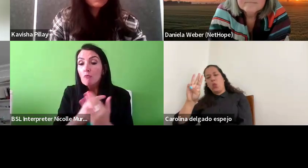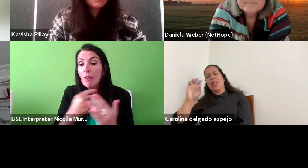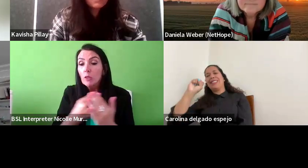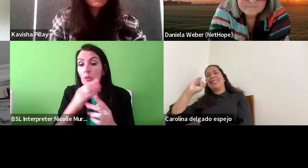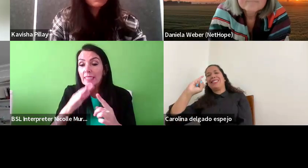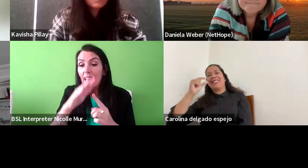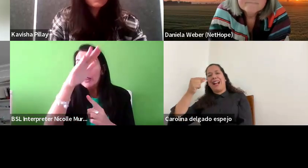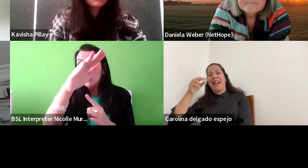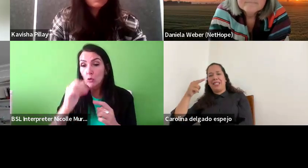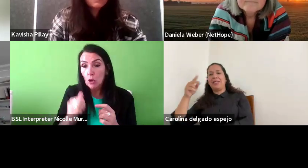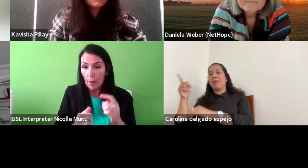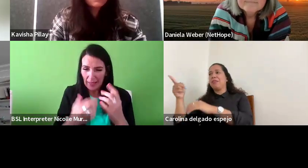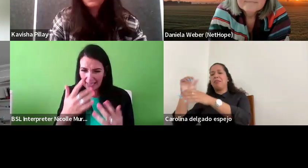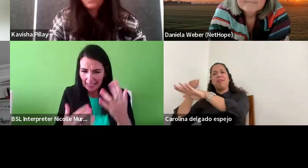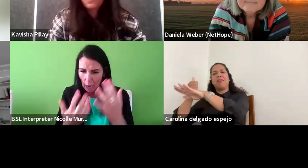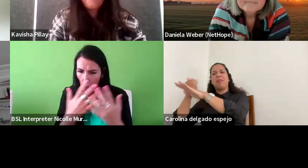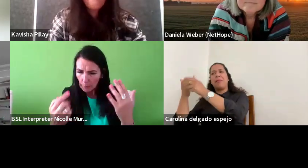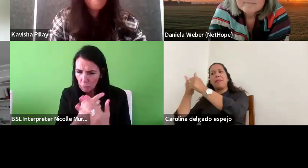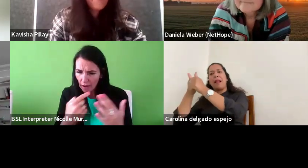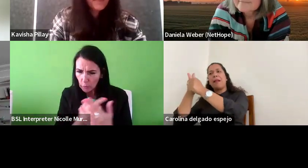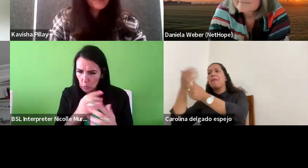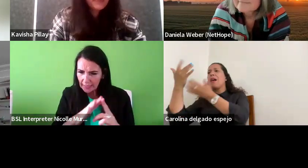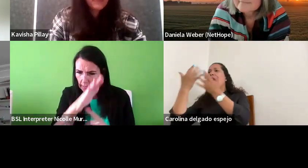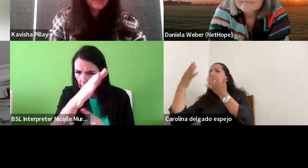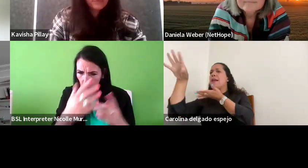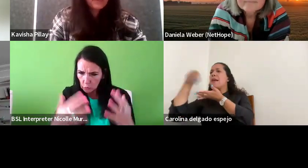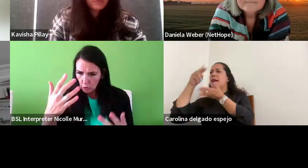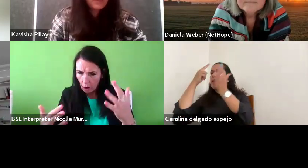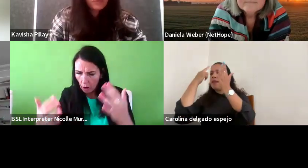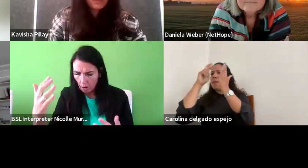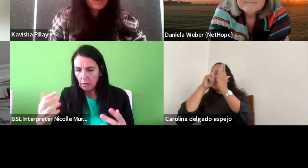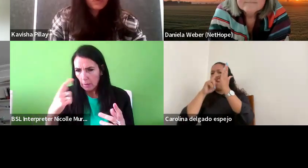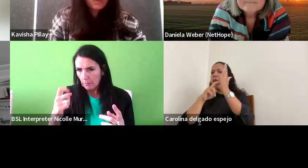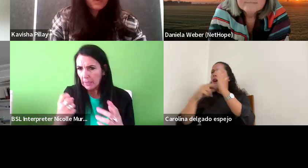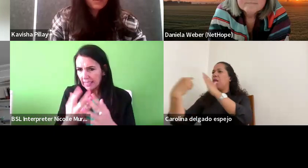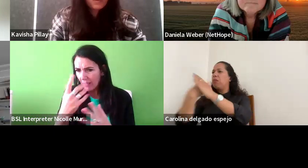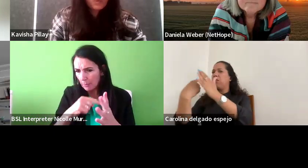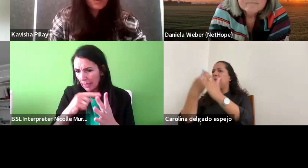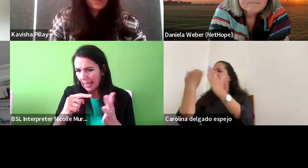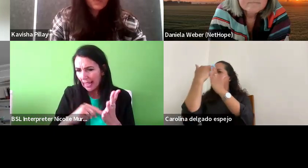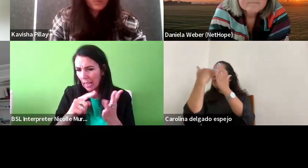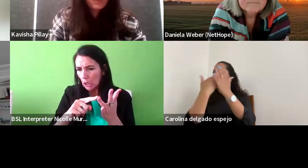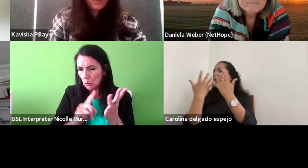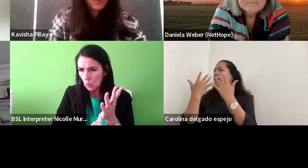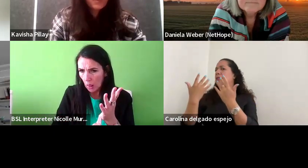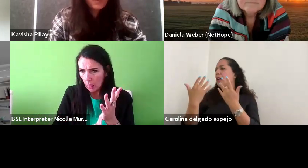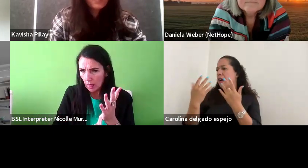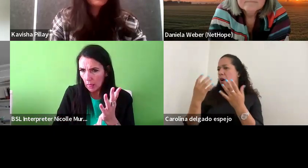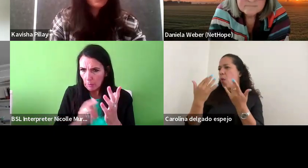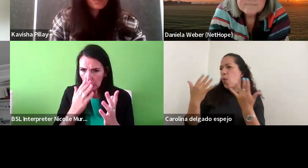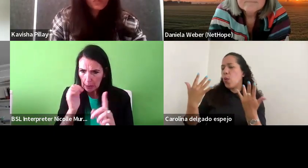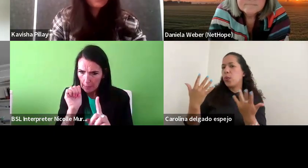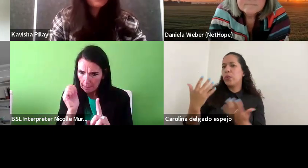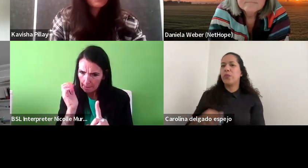on algorithms as such that have been developed very carefully. And the margin of error is becoming smaller and